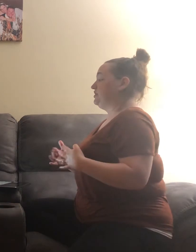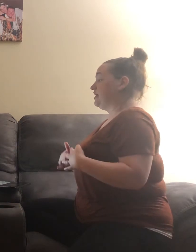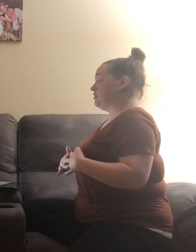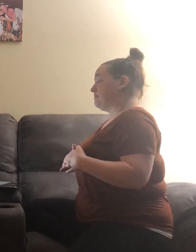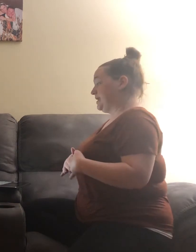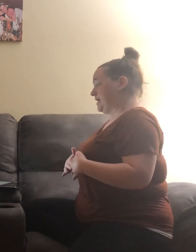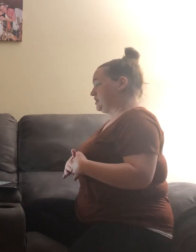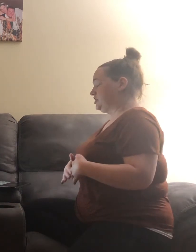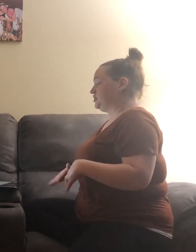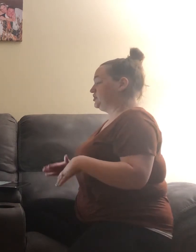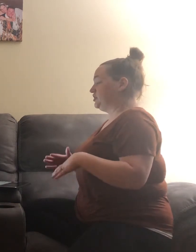yellow medications or